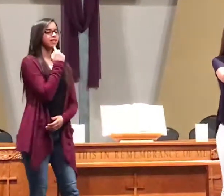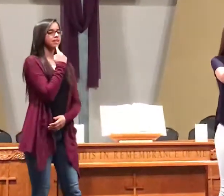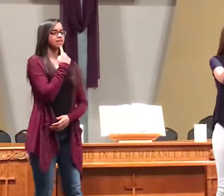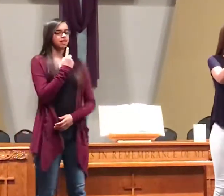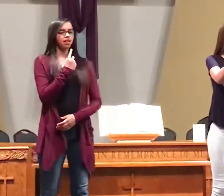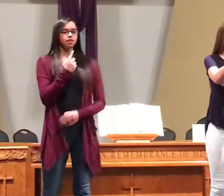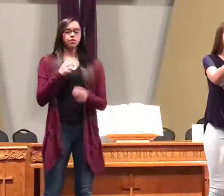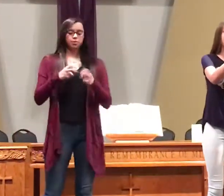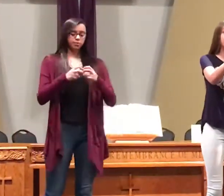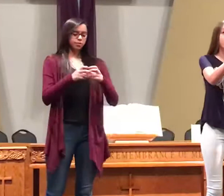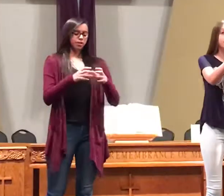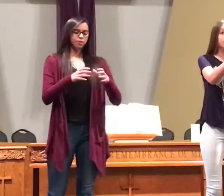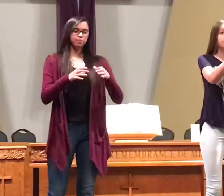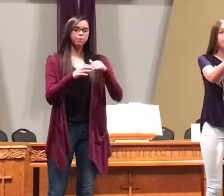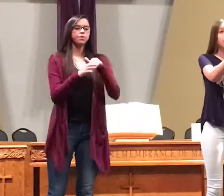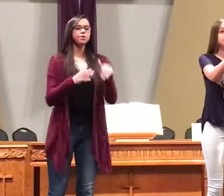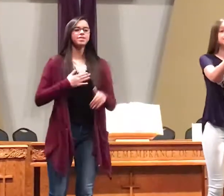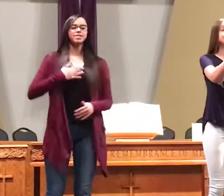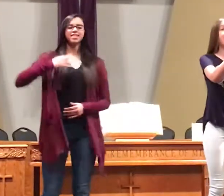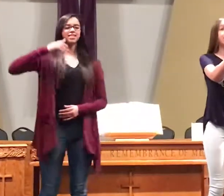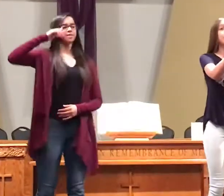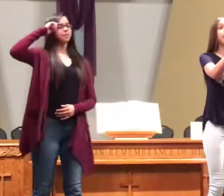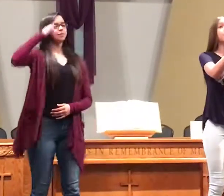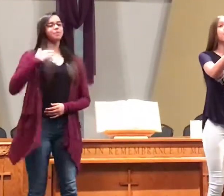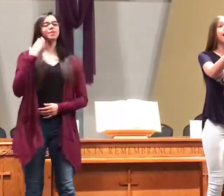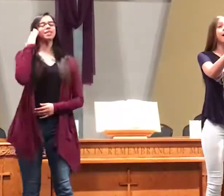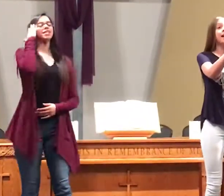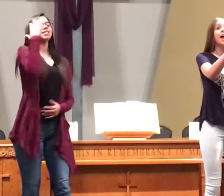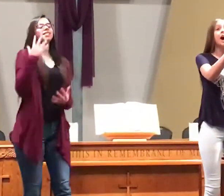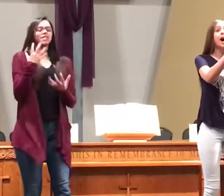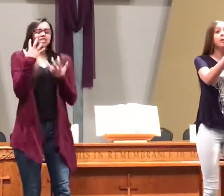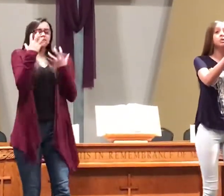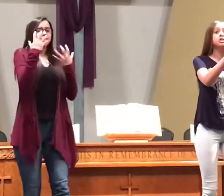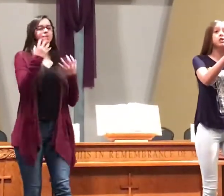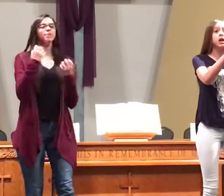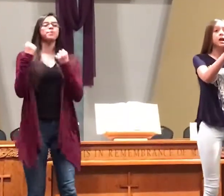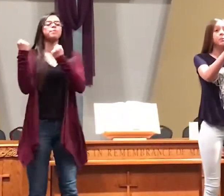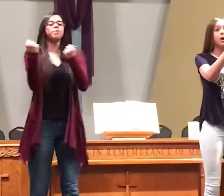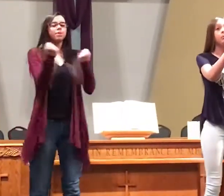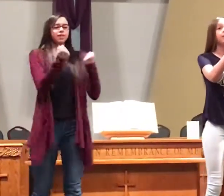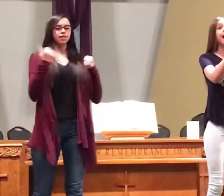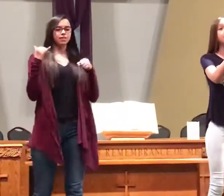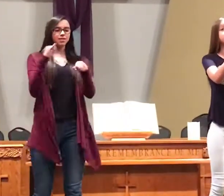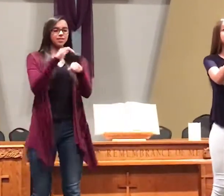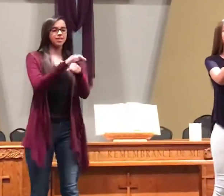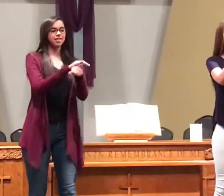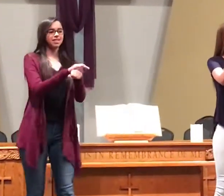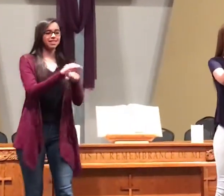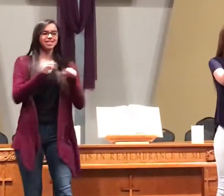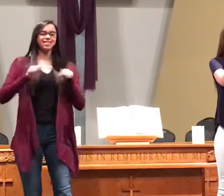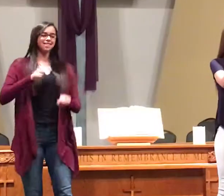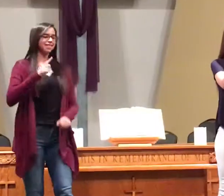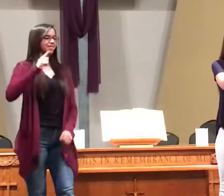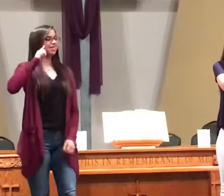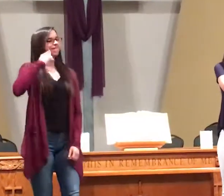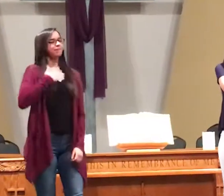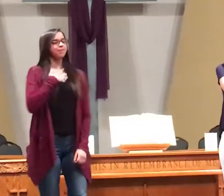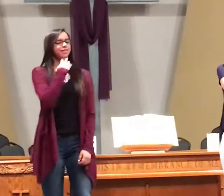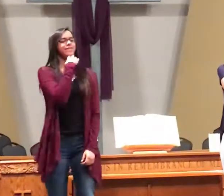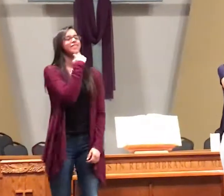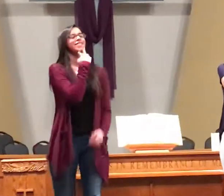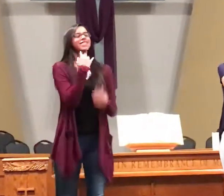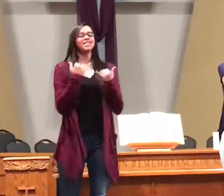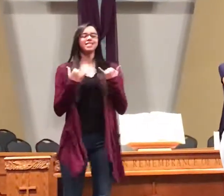I didn't say, wrecking balls inside my brain. I will scream all night, can you